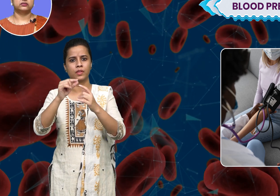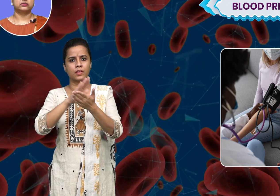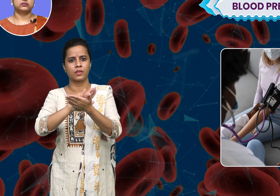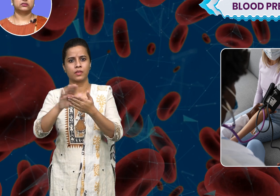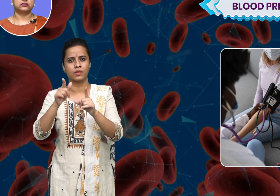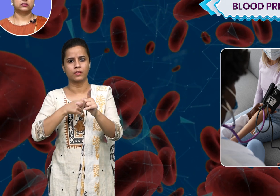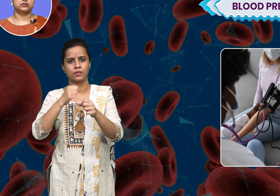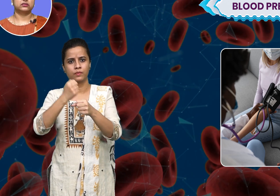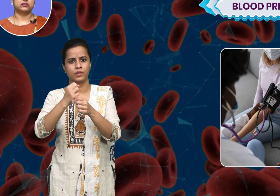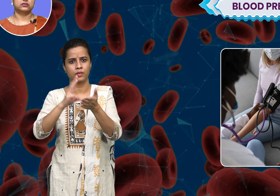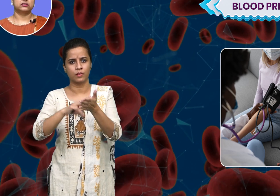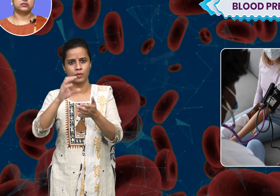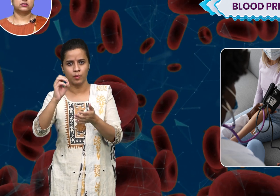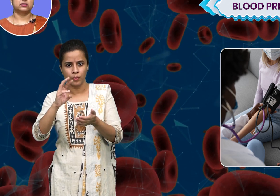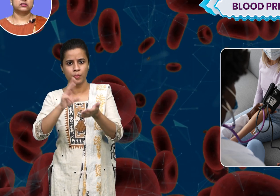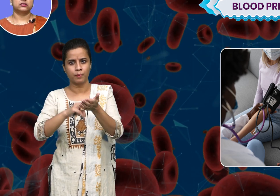sphygmomanometer.